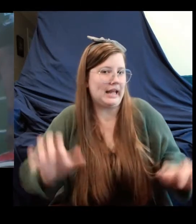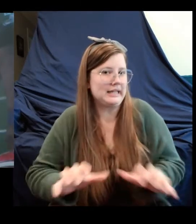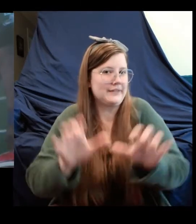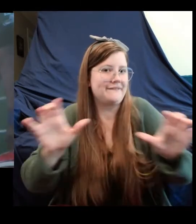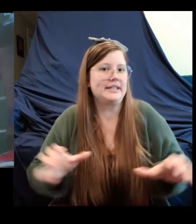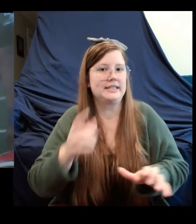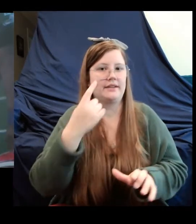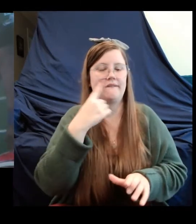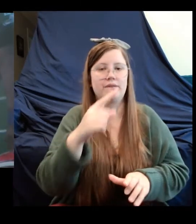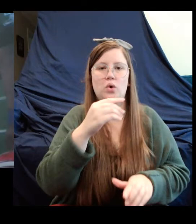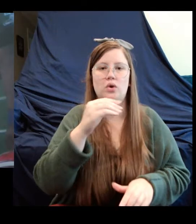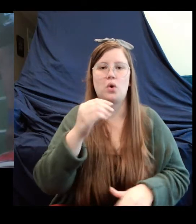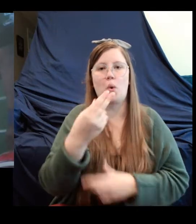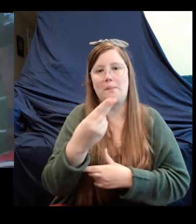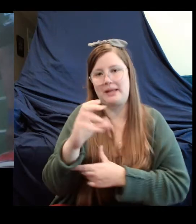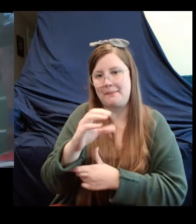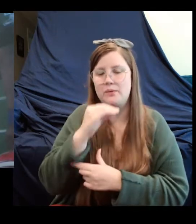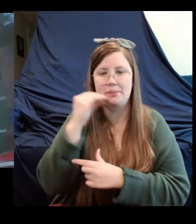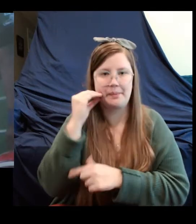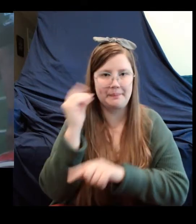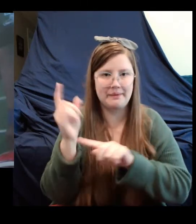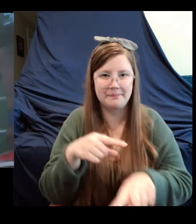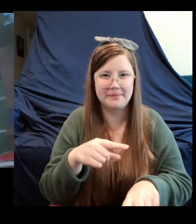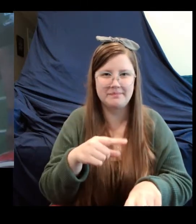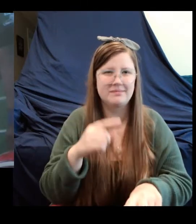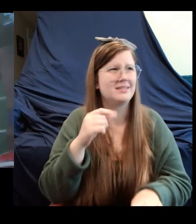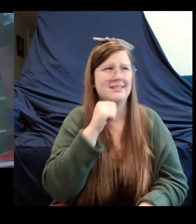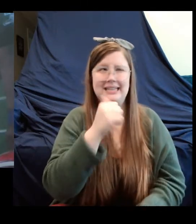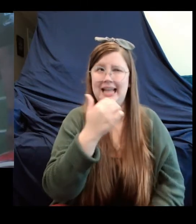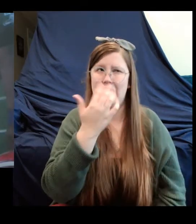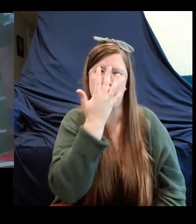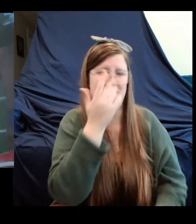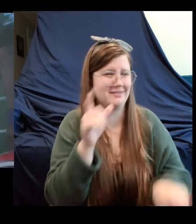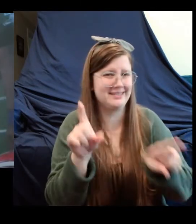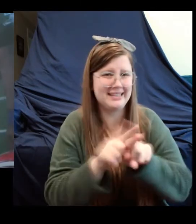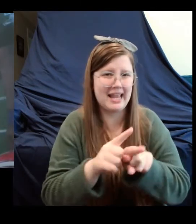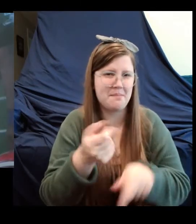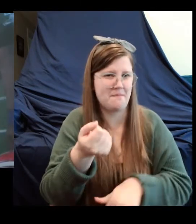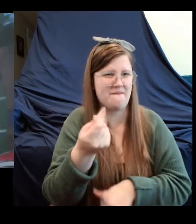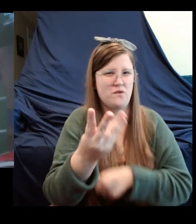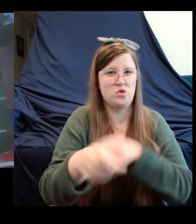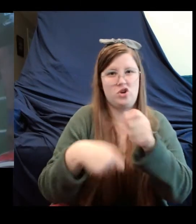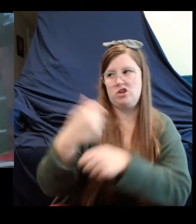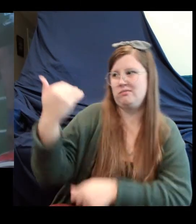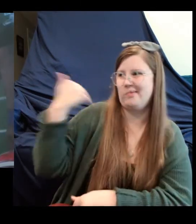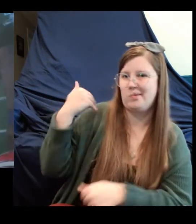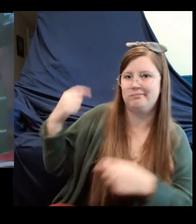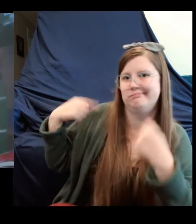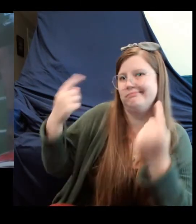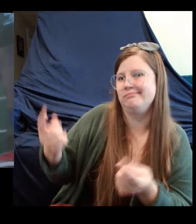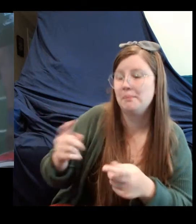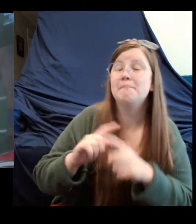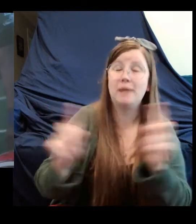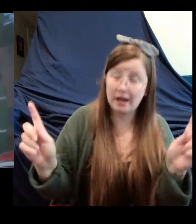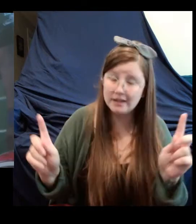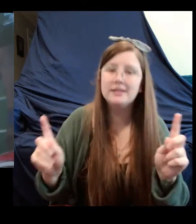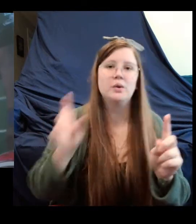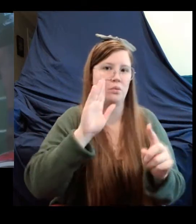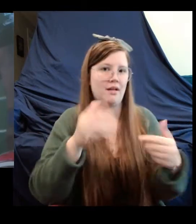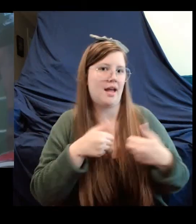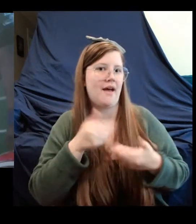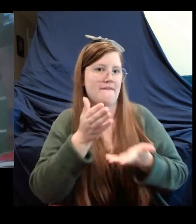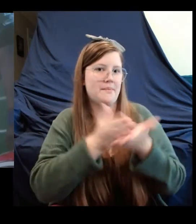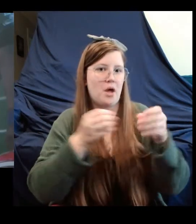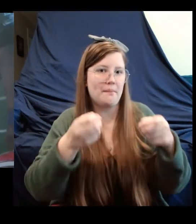in the day, but it will have a lot of fun opportunities for you to get involved, both with